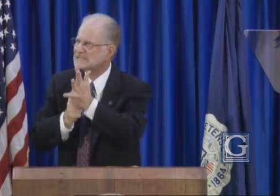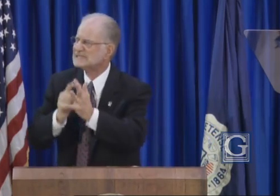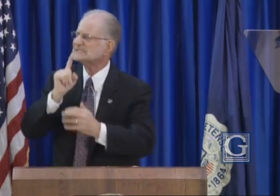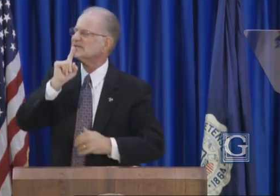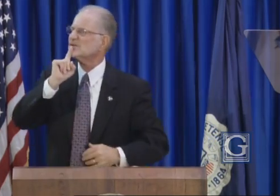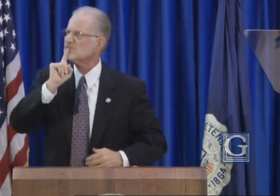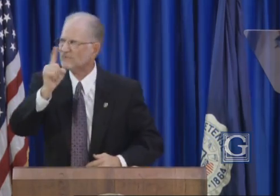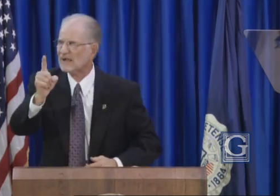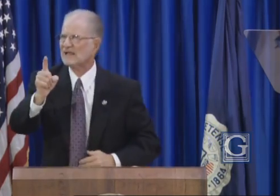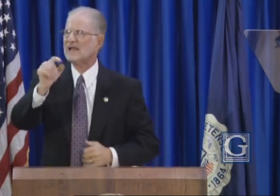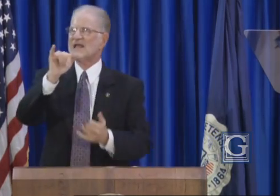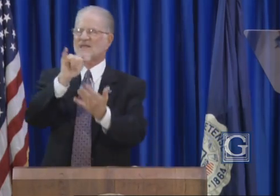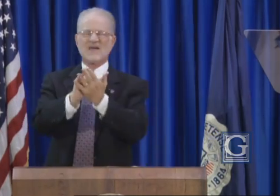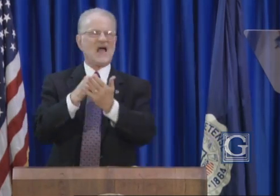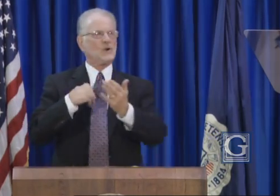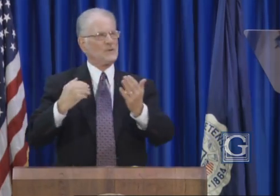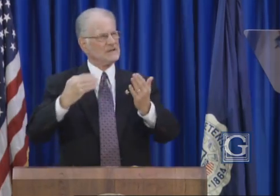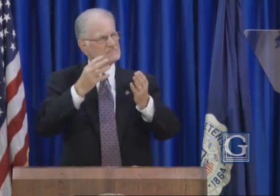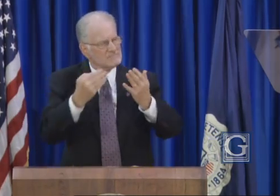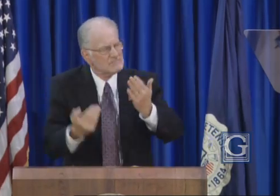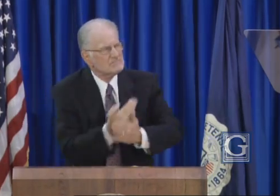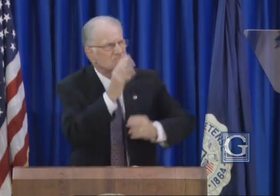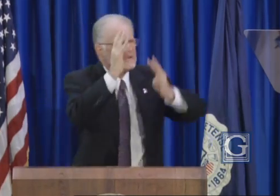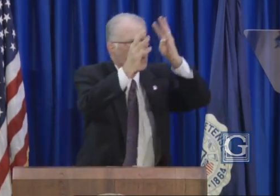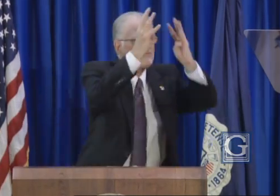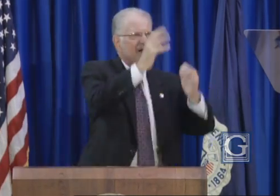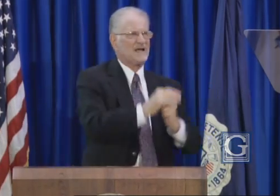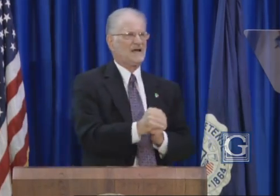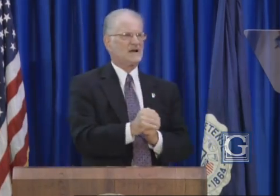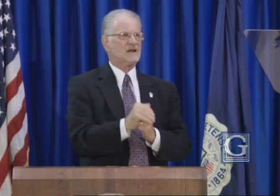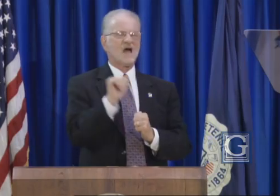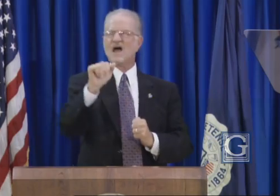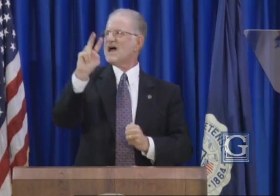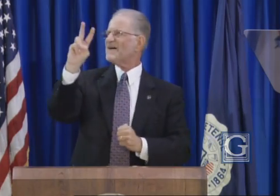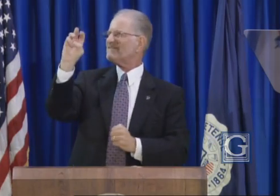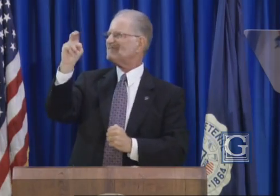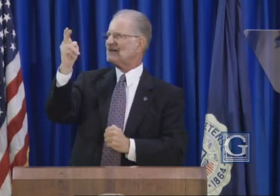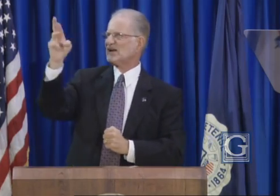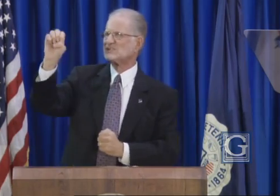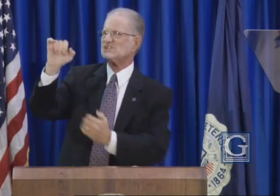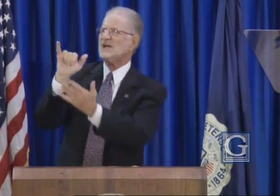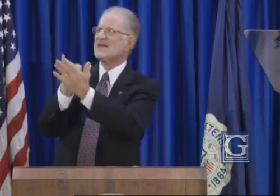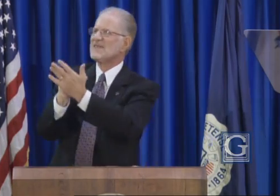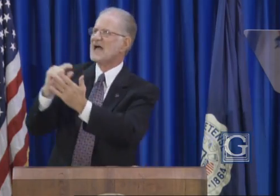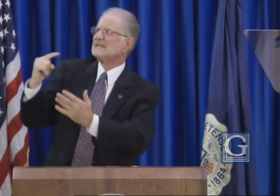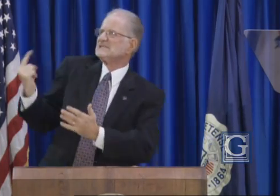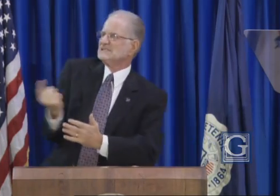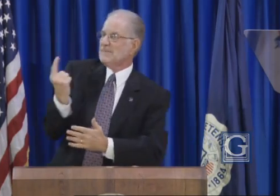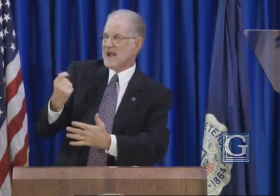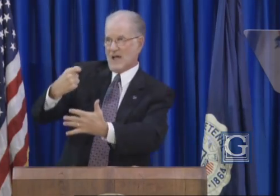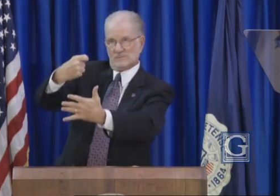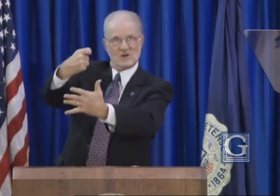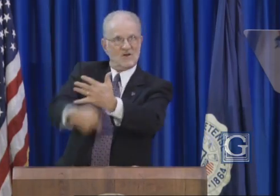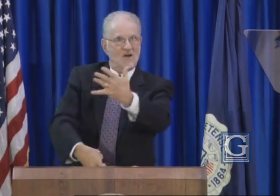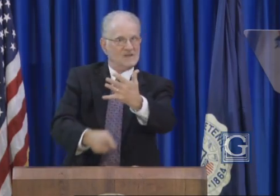He is asking, really insisting, that we innovate. A venture that is